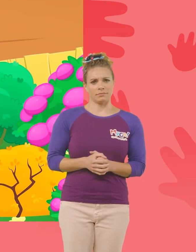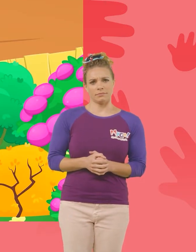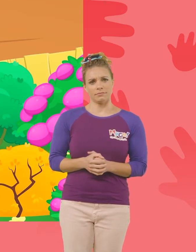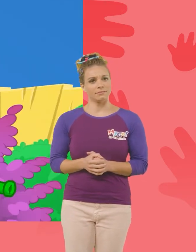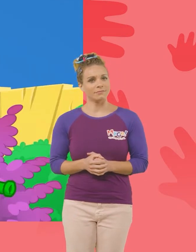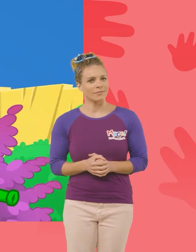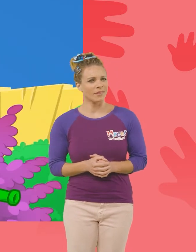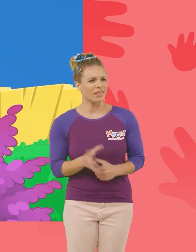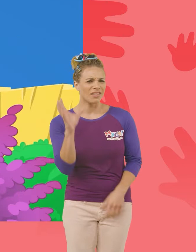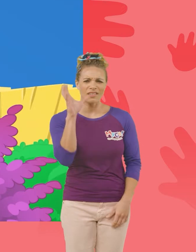That's strange.